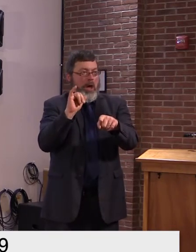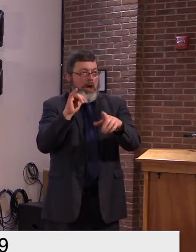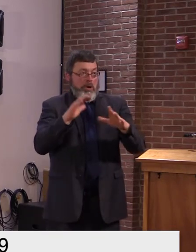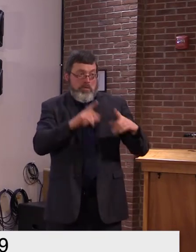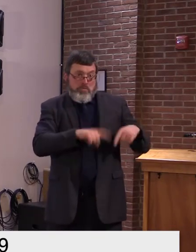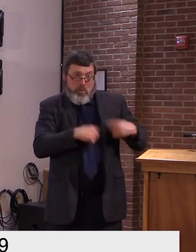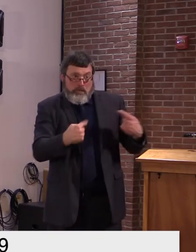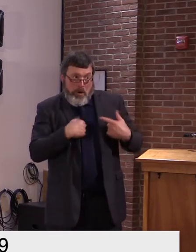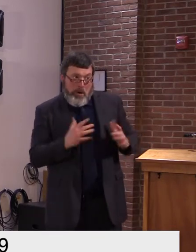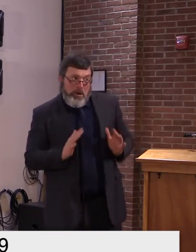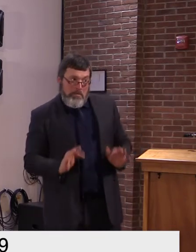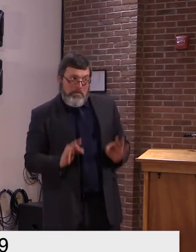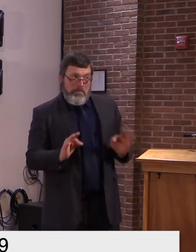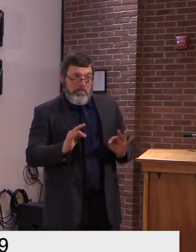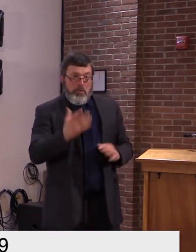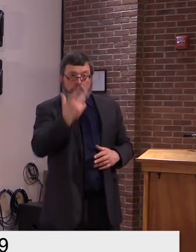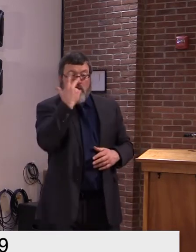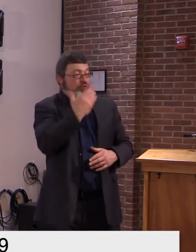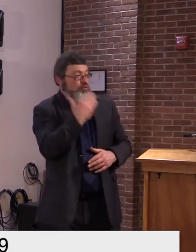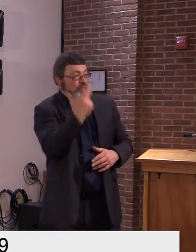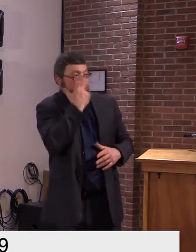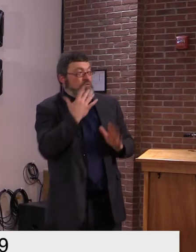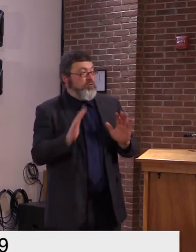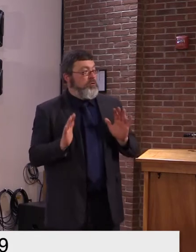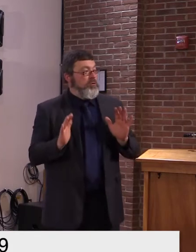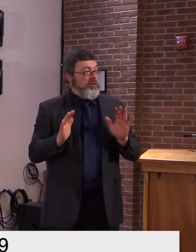would like to introduce Dr. Levine.